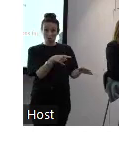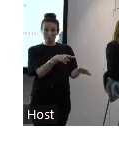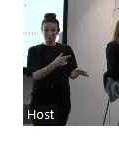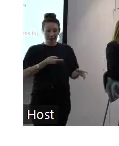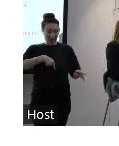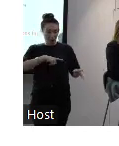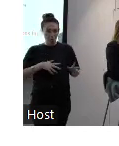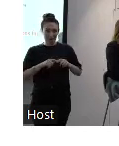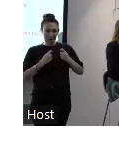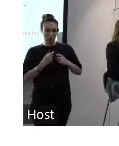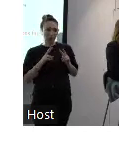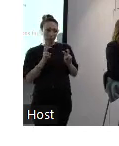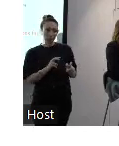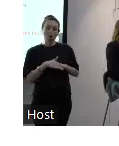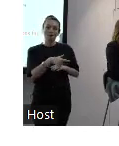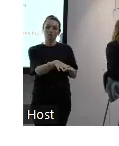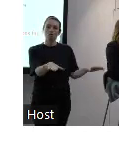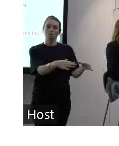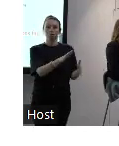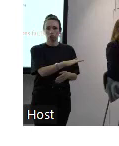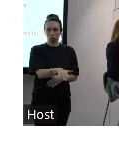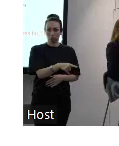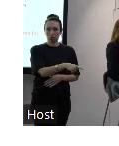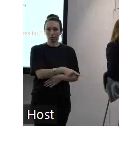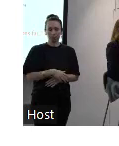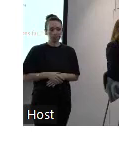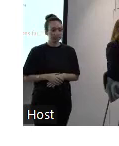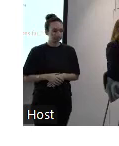Hospital at Westmead primarily focuses on.